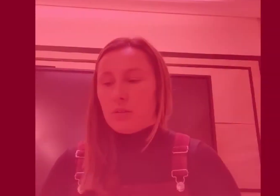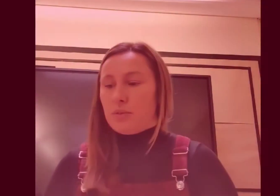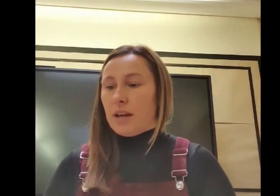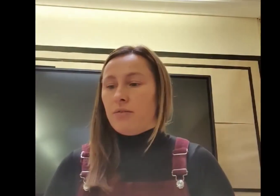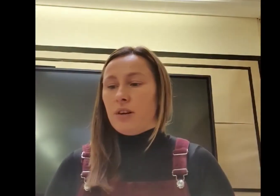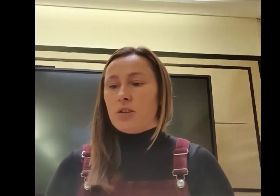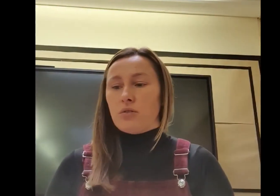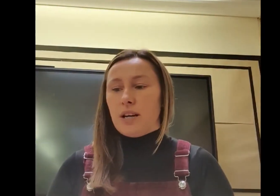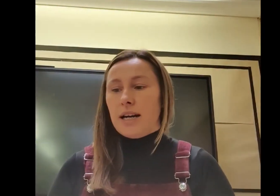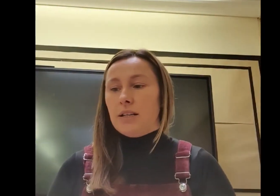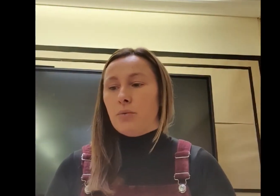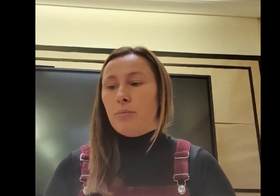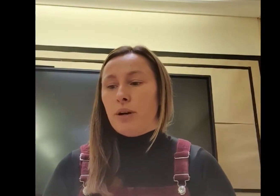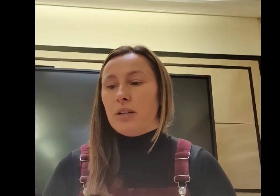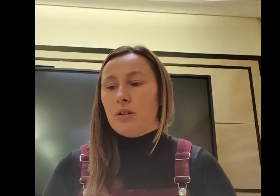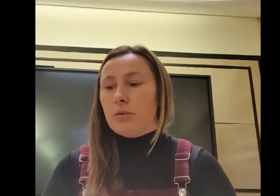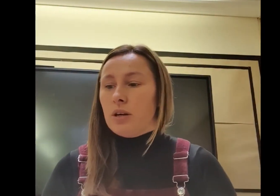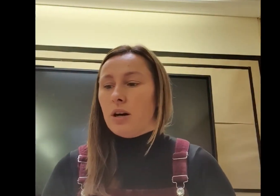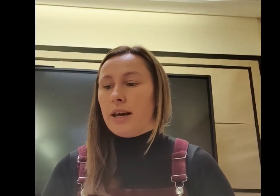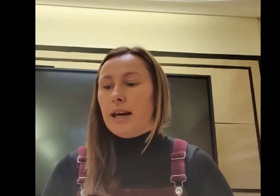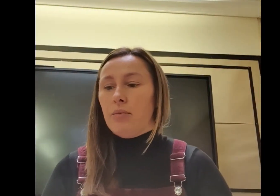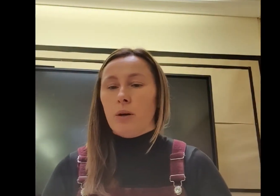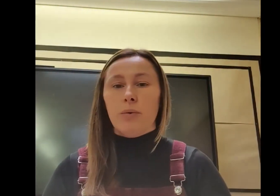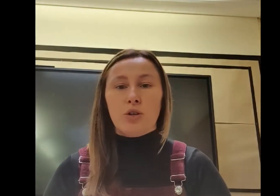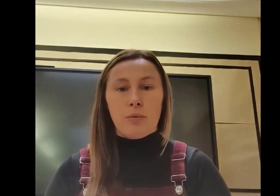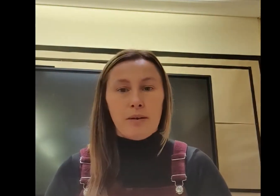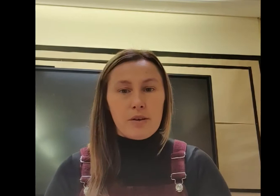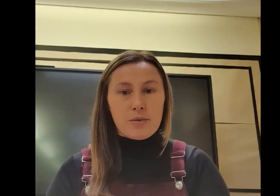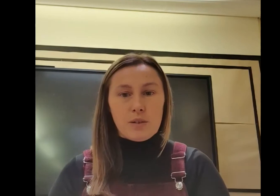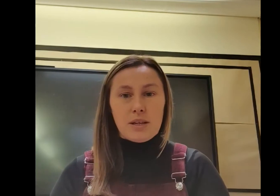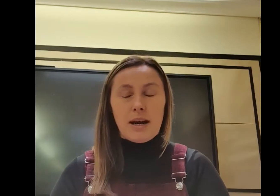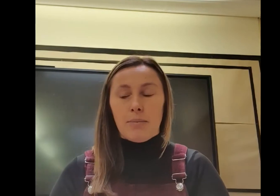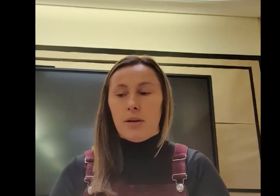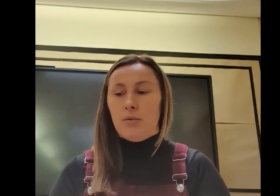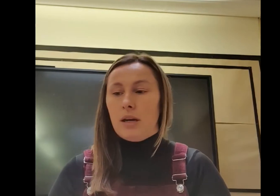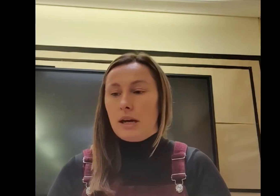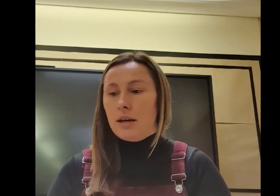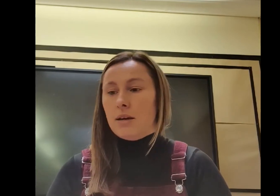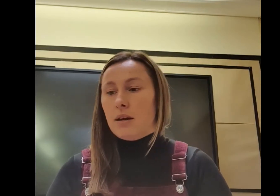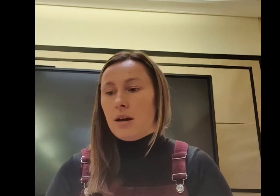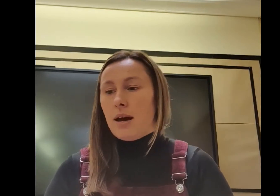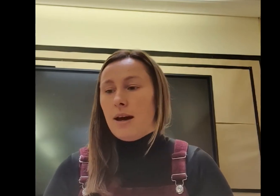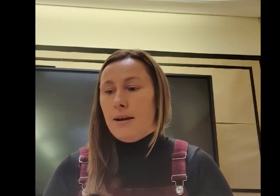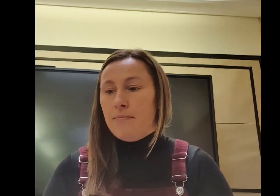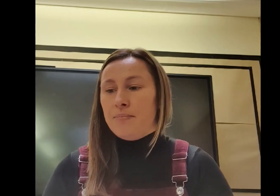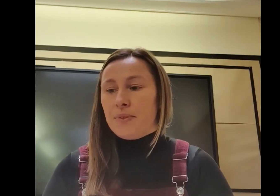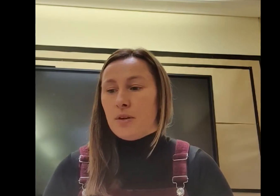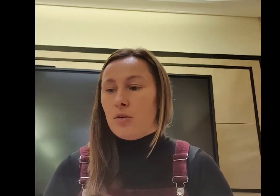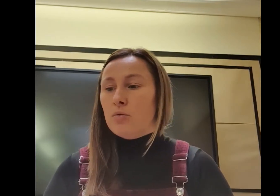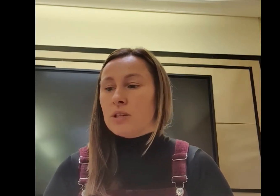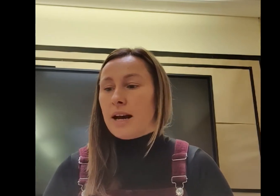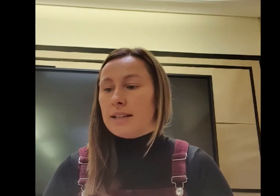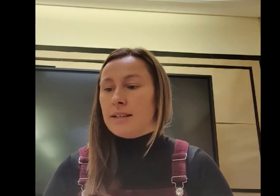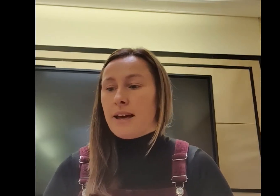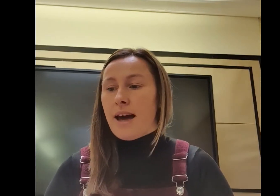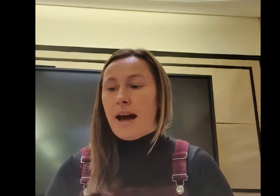Second verse, good tidings we bring to you and your kin. We wish you a Merry Christmas and a Happy New Year. The new signs in there are